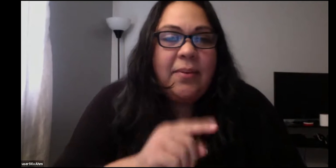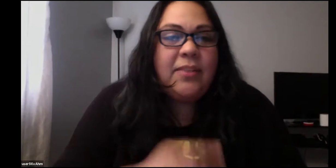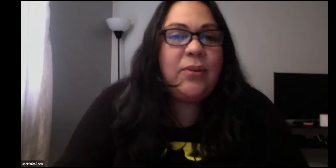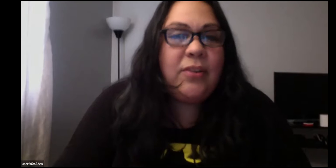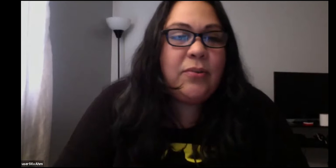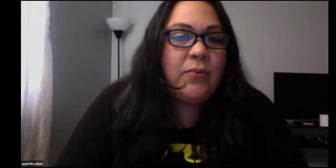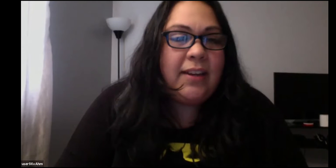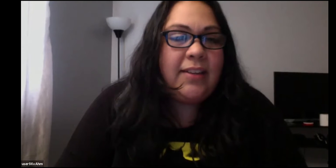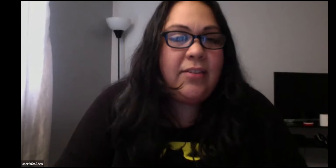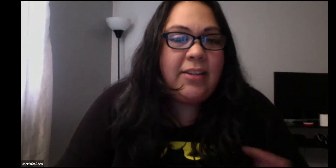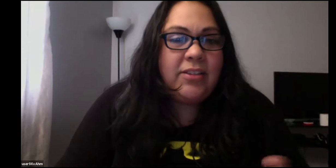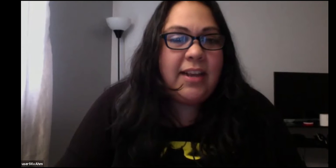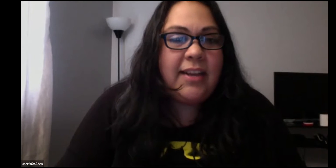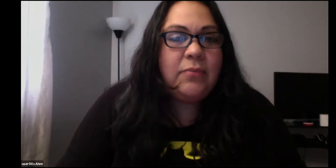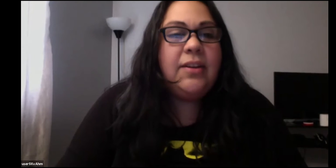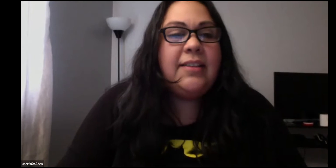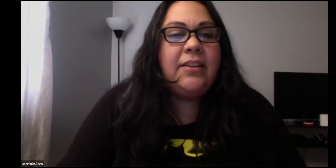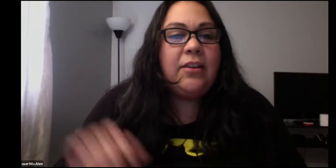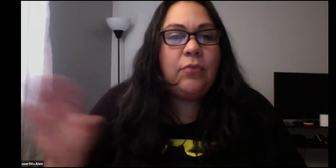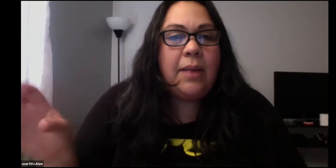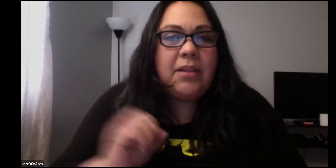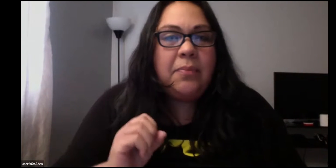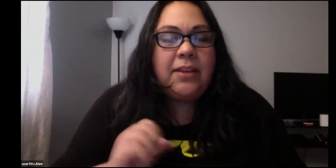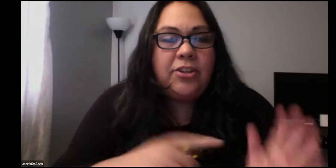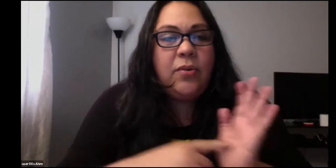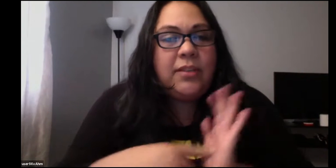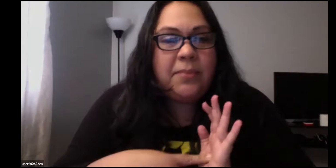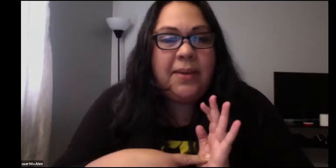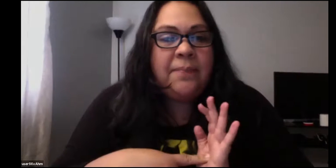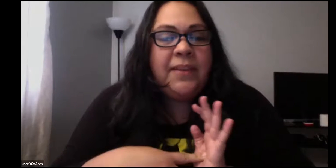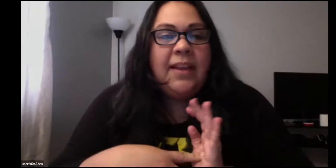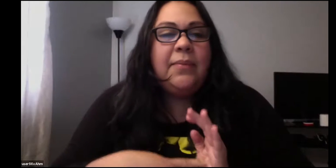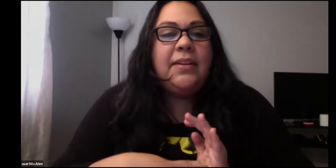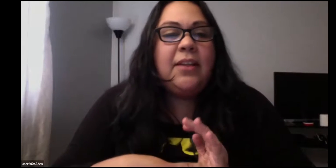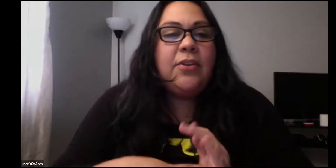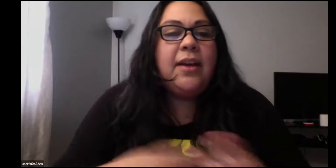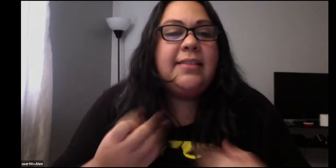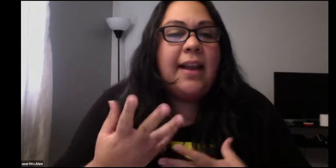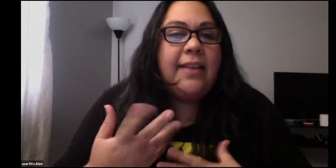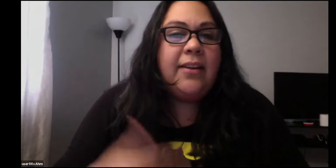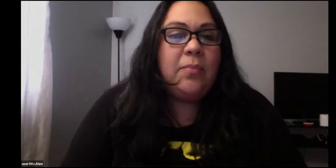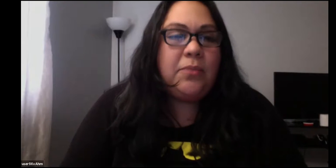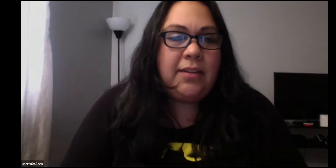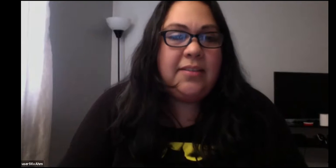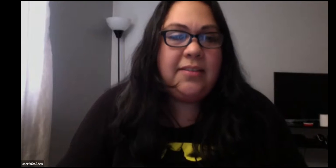we're gonna do like a little exercise where you guys are gonna grab something and show it to me. And I'm gonna tell you how to sign that object,